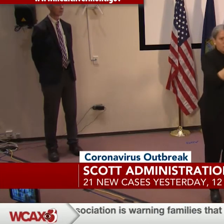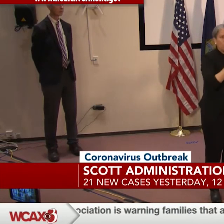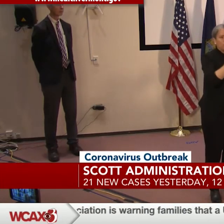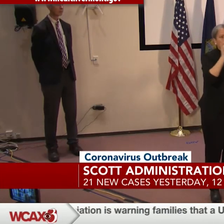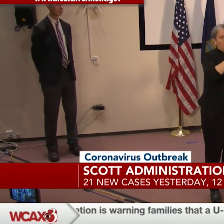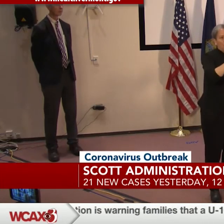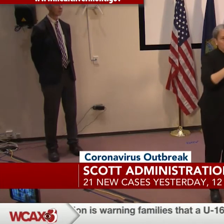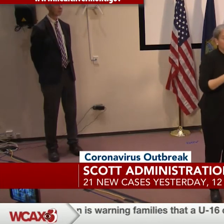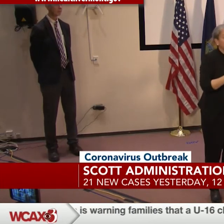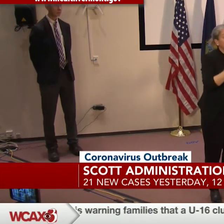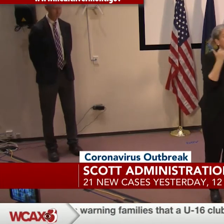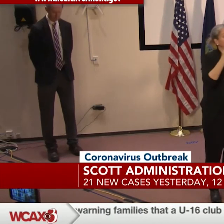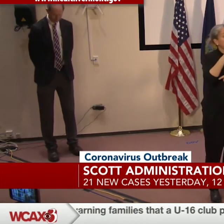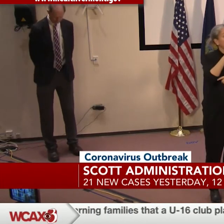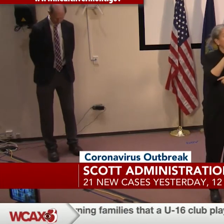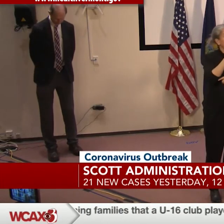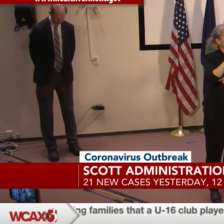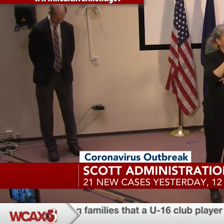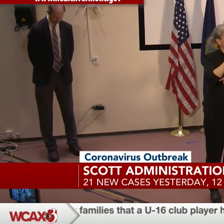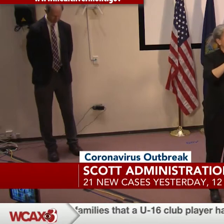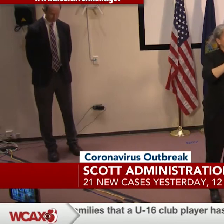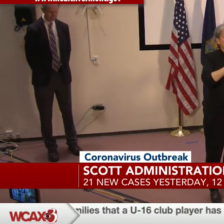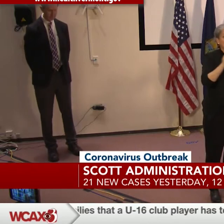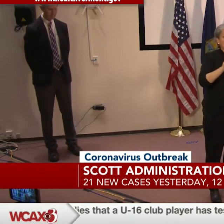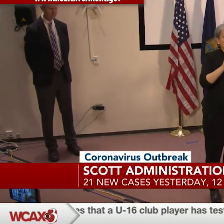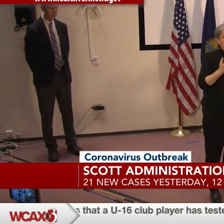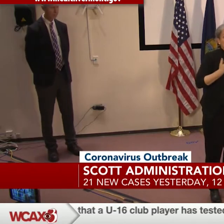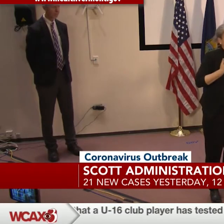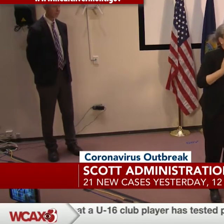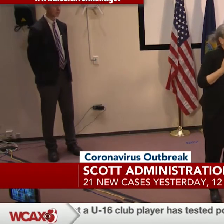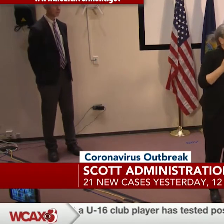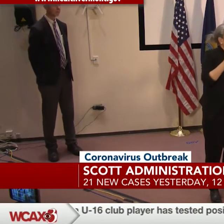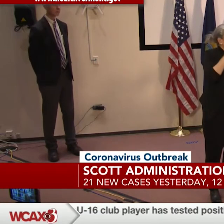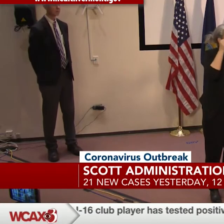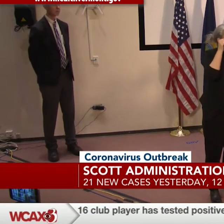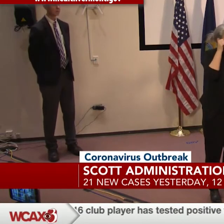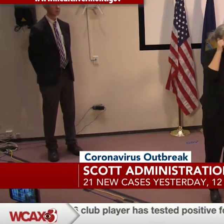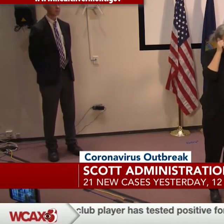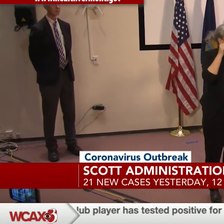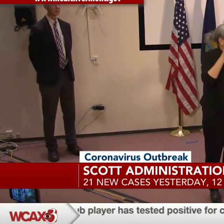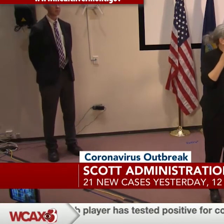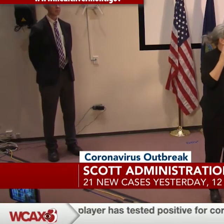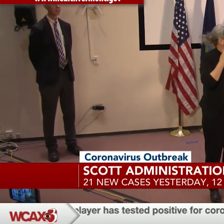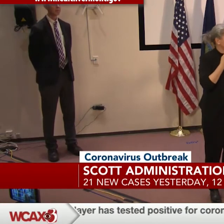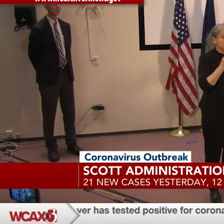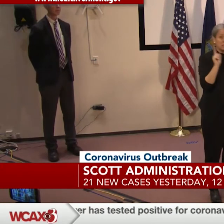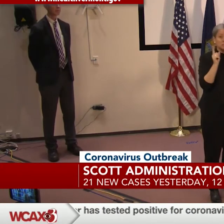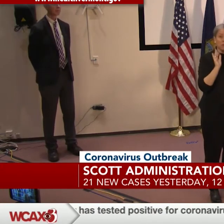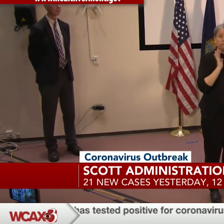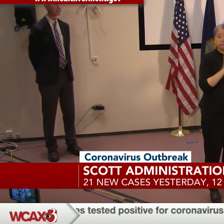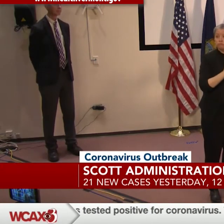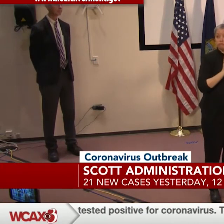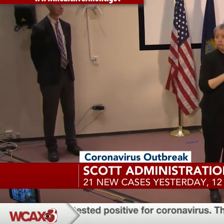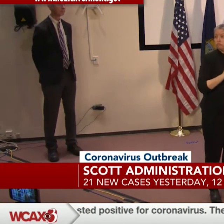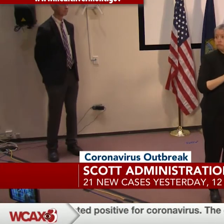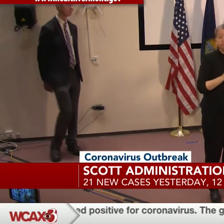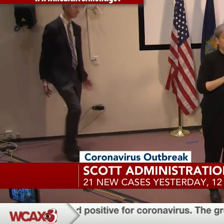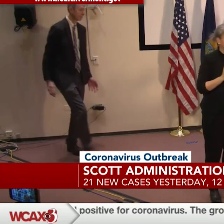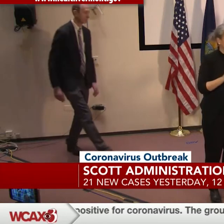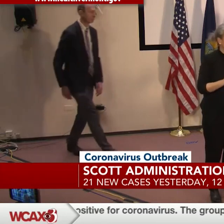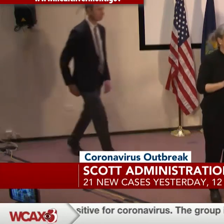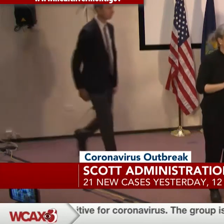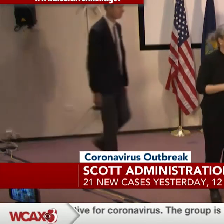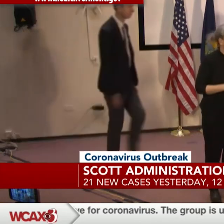testing, I've heard back that it was a successful start yesterday and continues to be today. Dr.